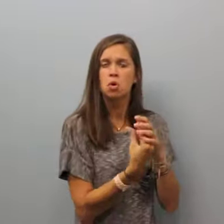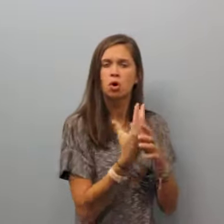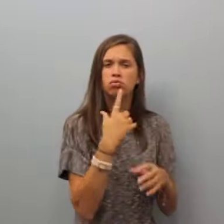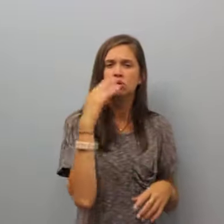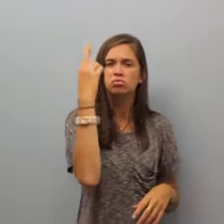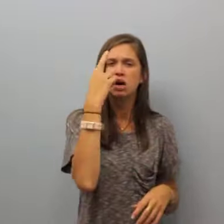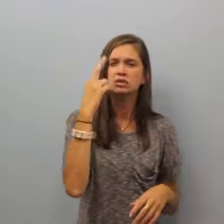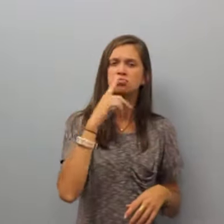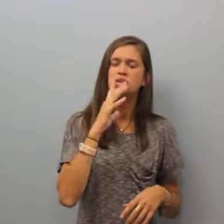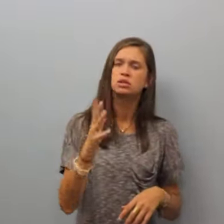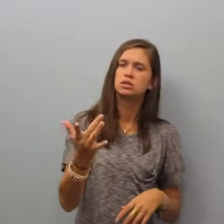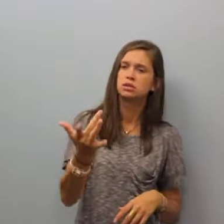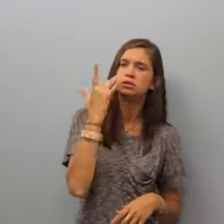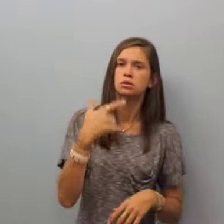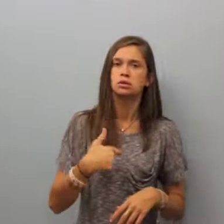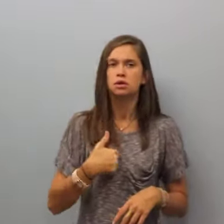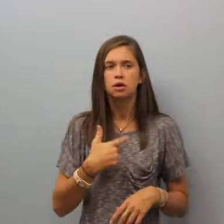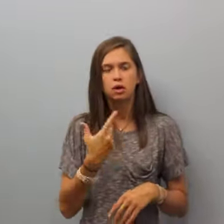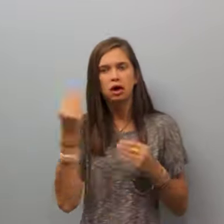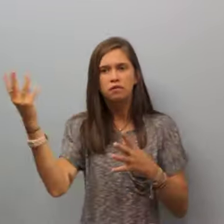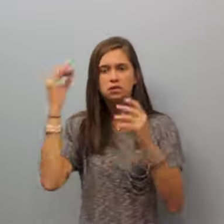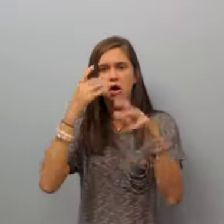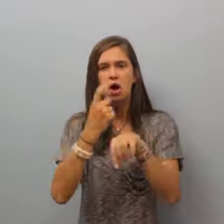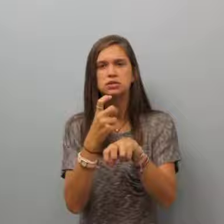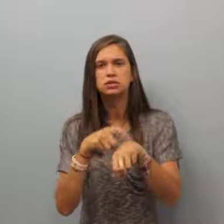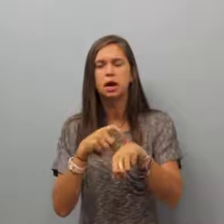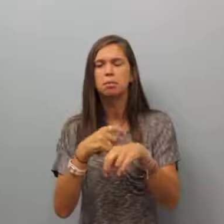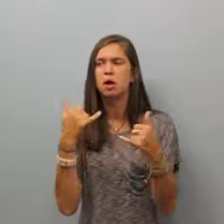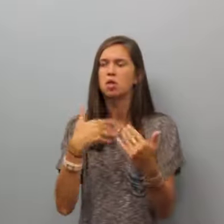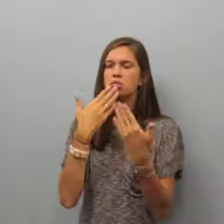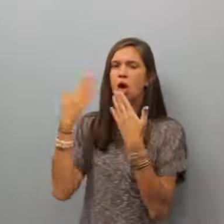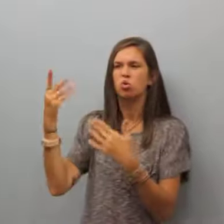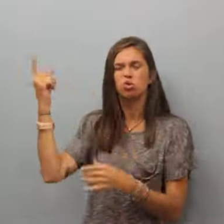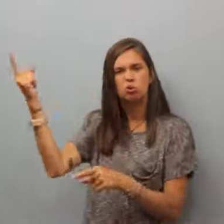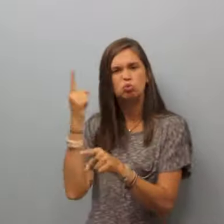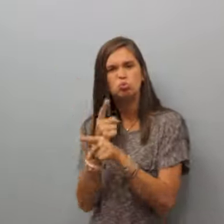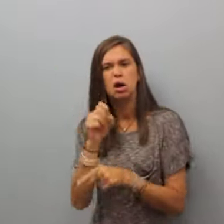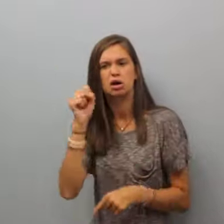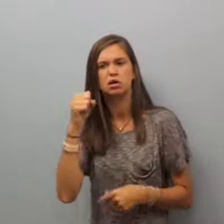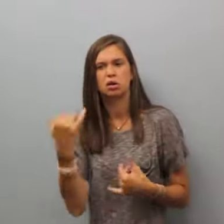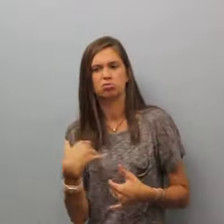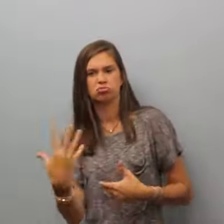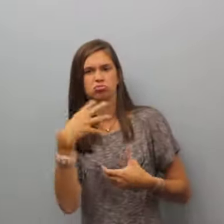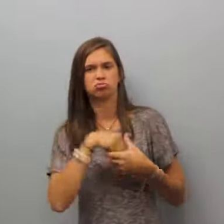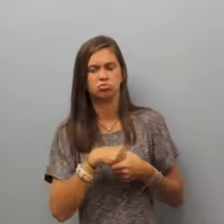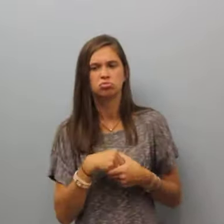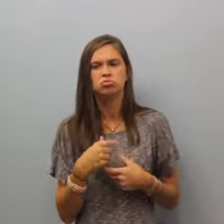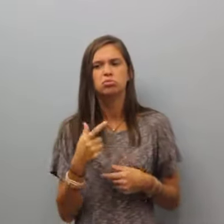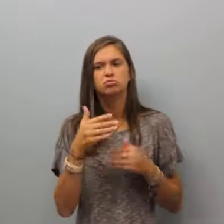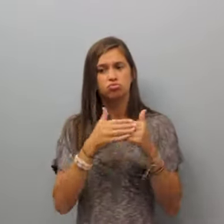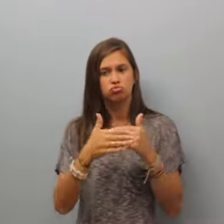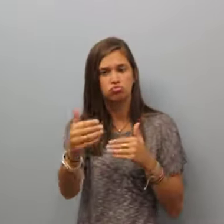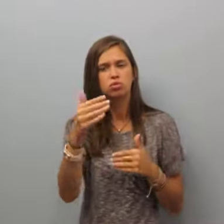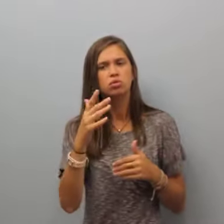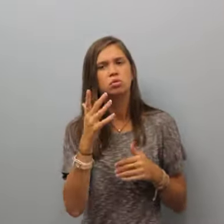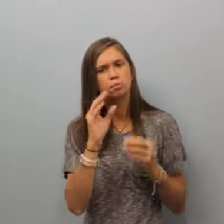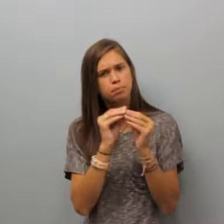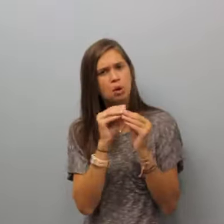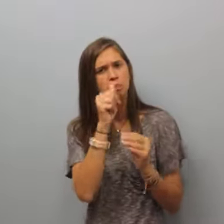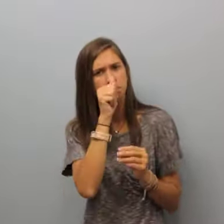such thankfulness for the teachers who stuck by me through my rebellion during my time at the Learning Center. You know, I've learned